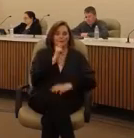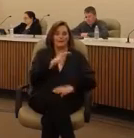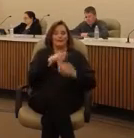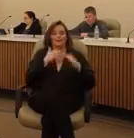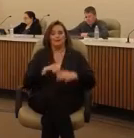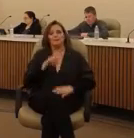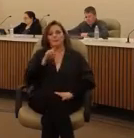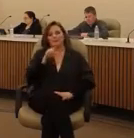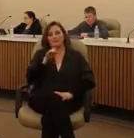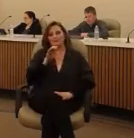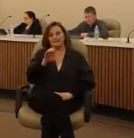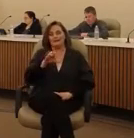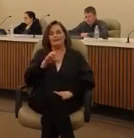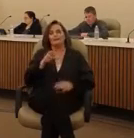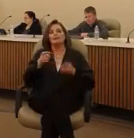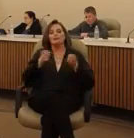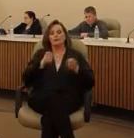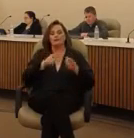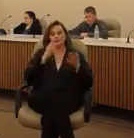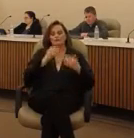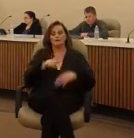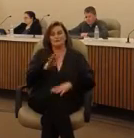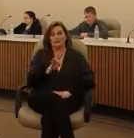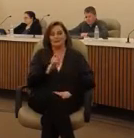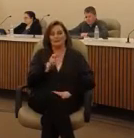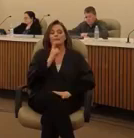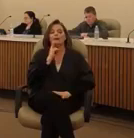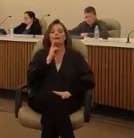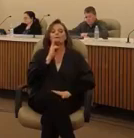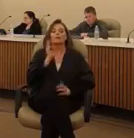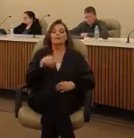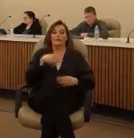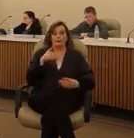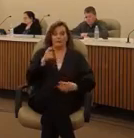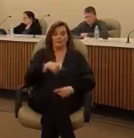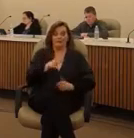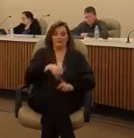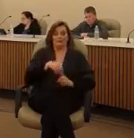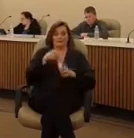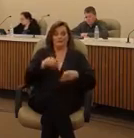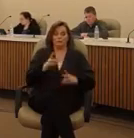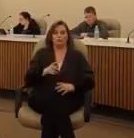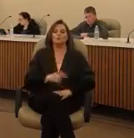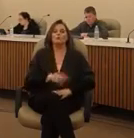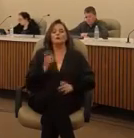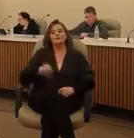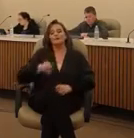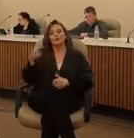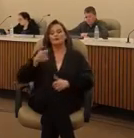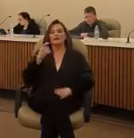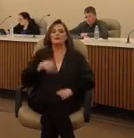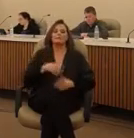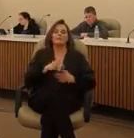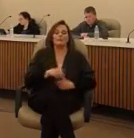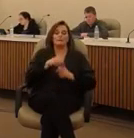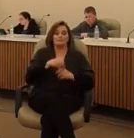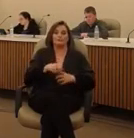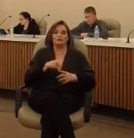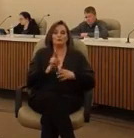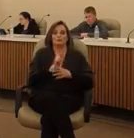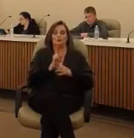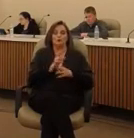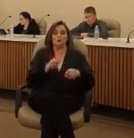DEC regulations. Number 7, that the issuance of this special use permit shall terminate the existing special use permit on the